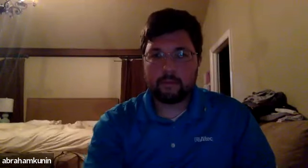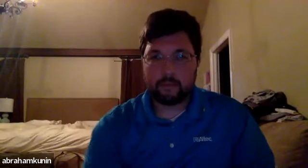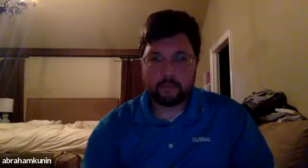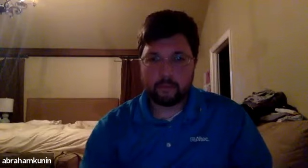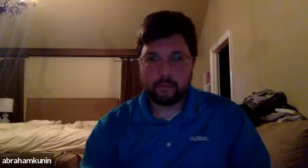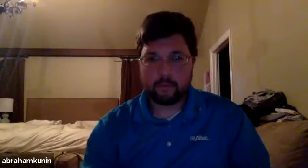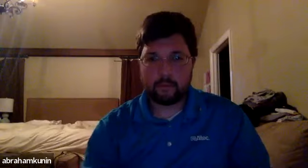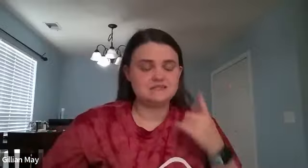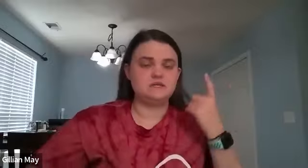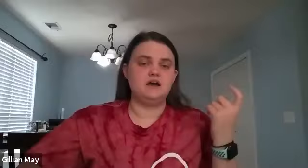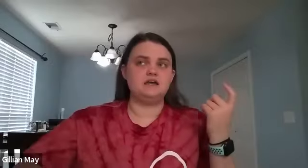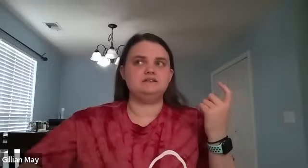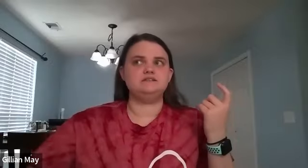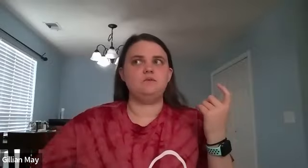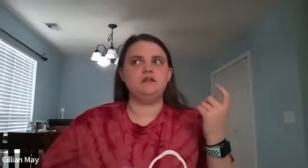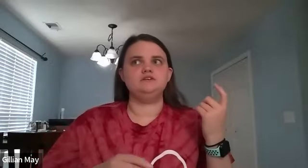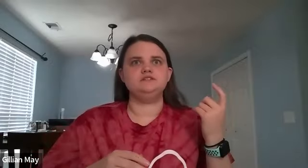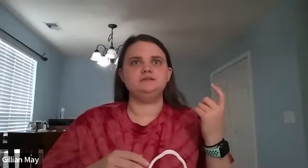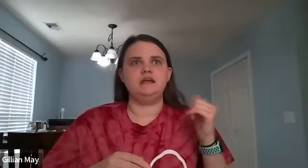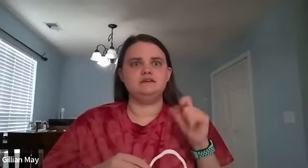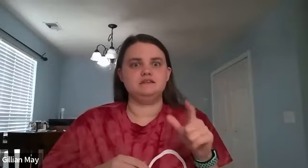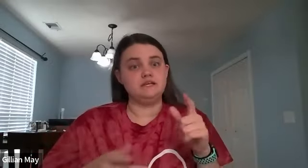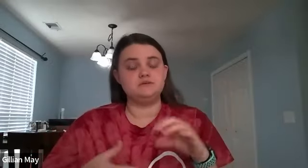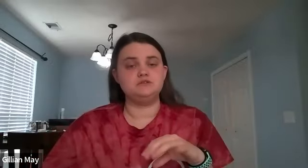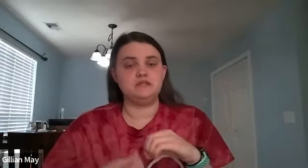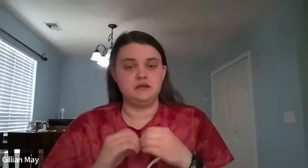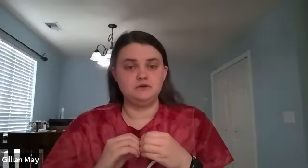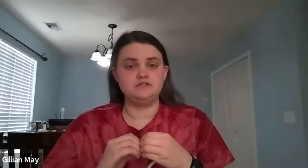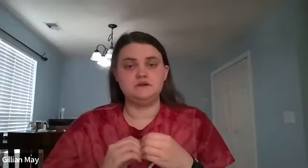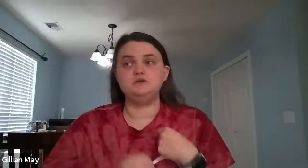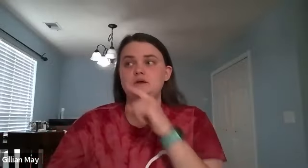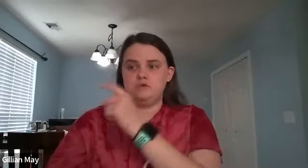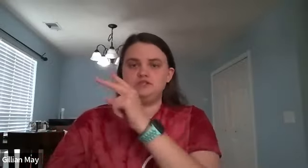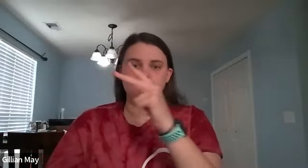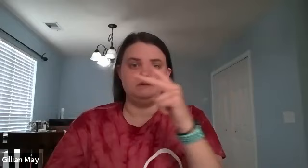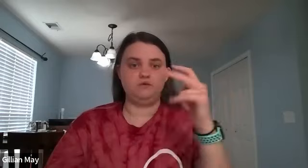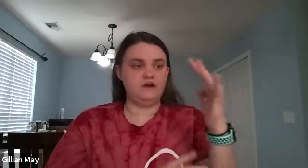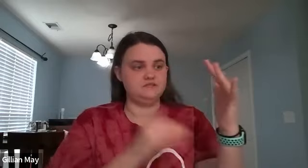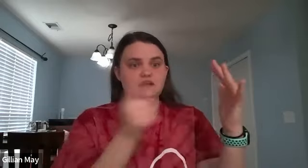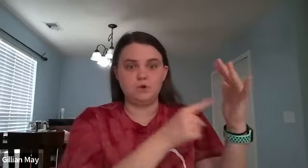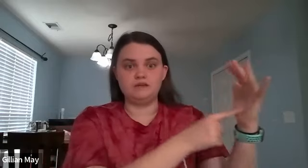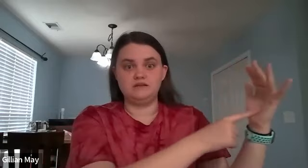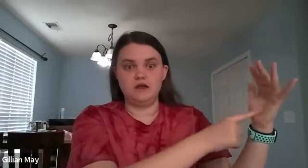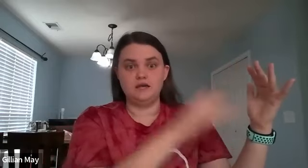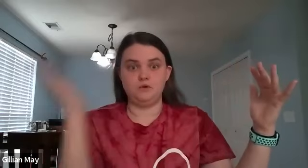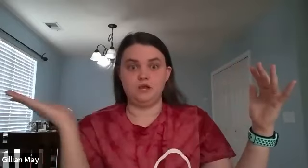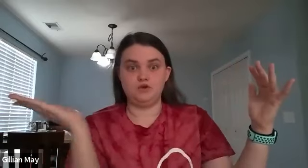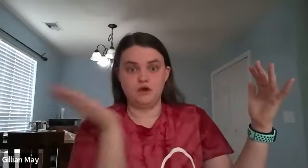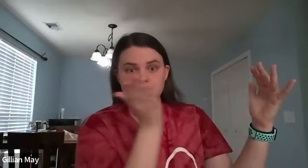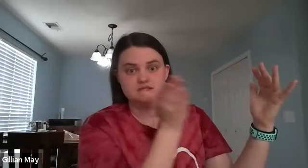I go in front of my face is because when you're doing ASL, like especially with like numbers, if I'm doing like 1, 2, 3, 4, 5, you see I'm going in a line, I'm going across